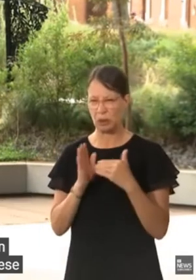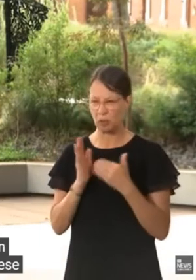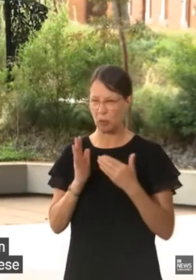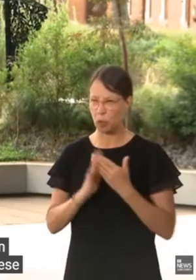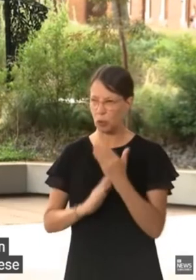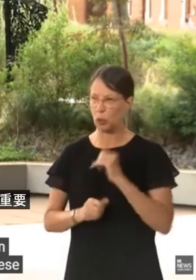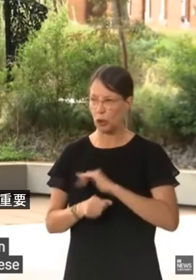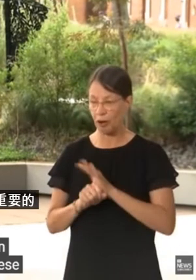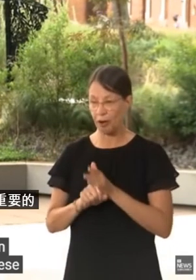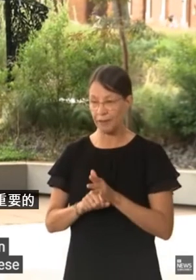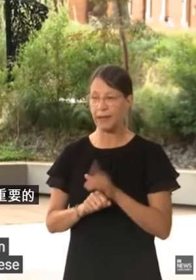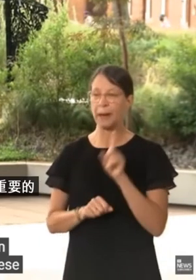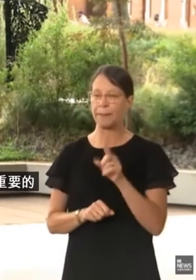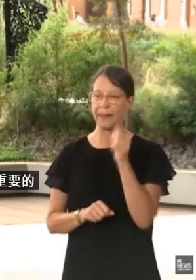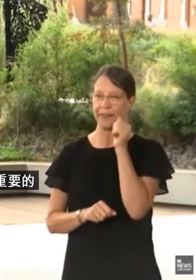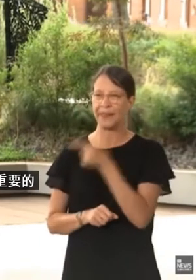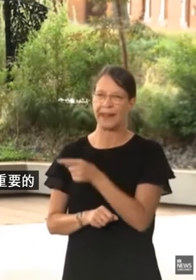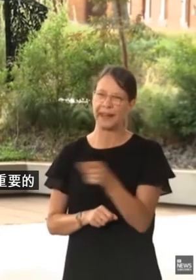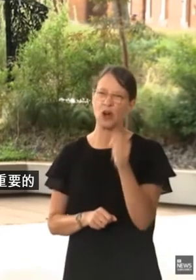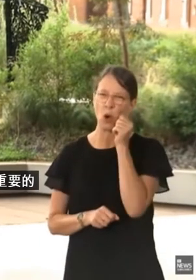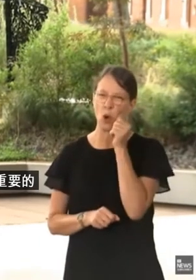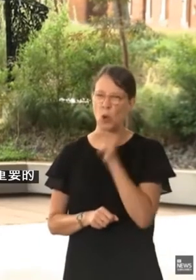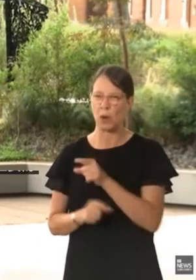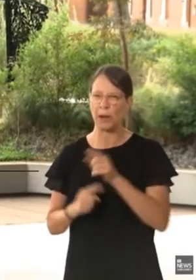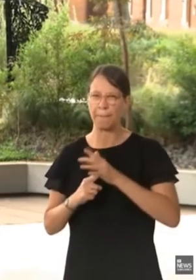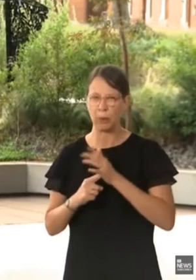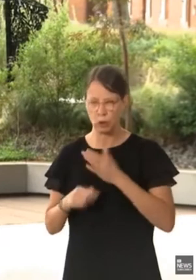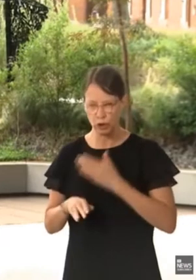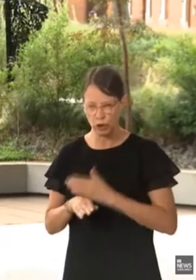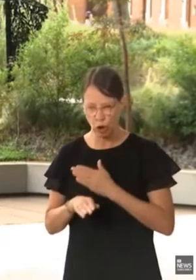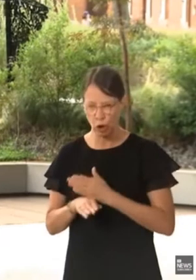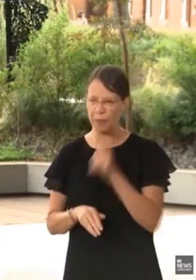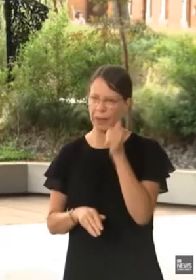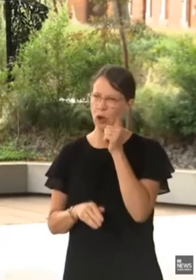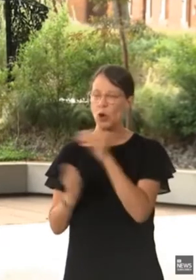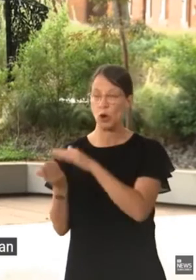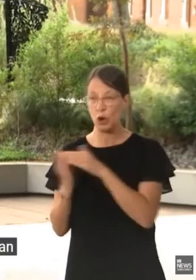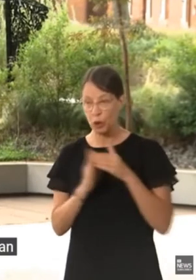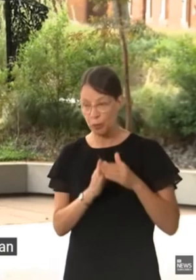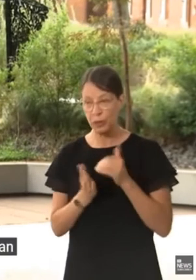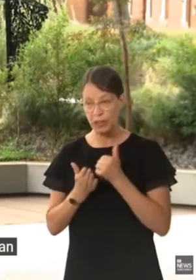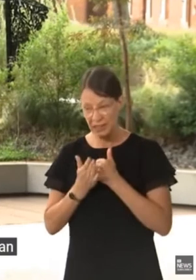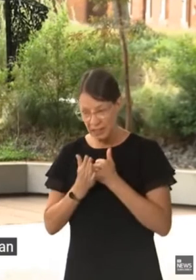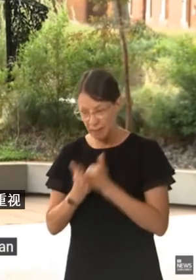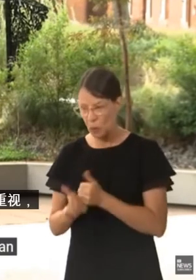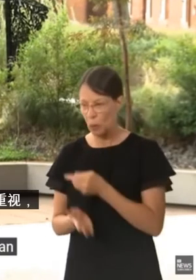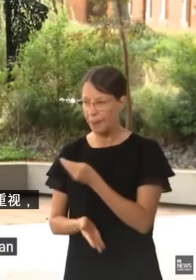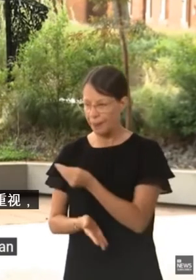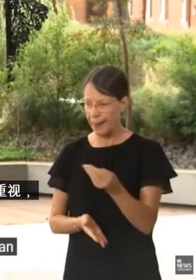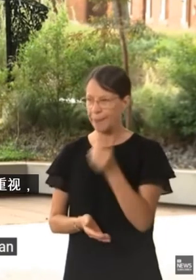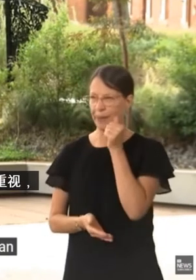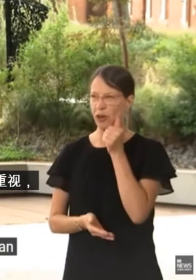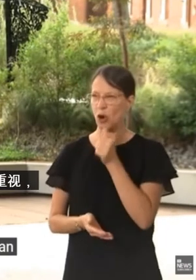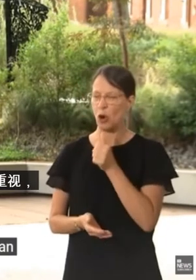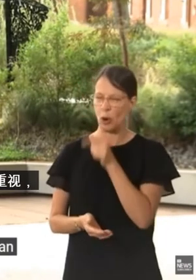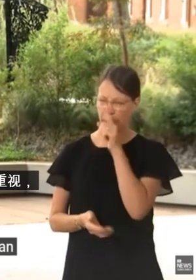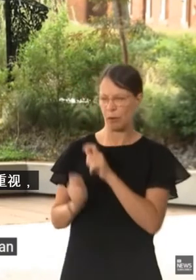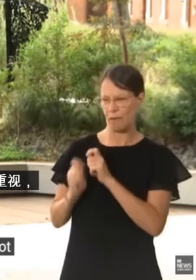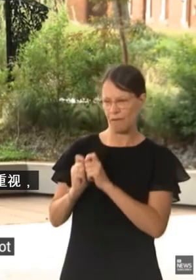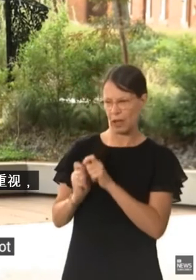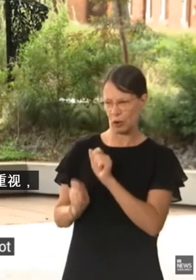but they know they're doing an important job, and they know they've got the support of the community, and they know their services are valued.